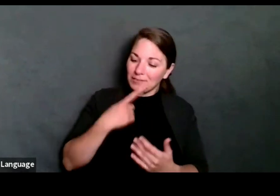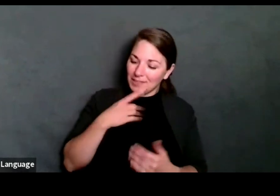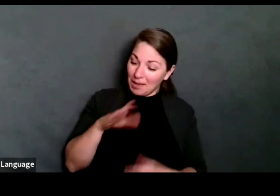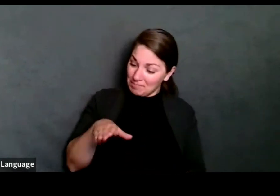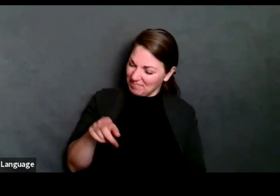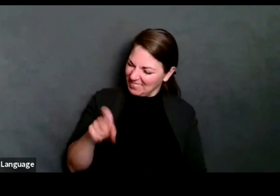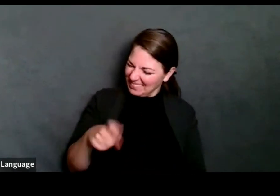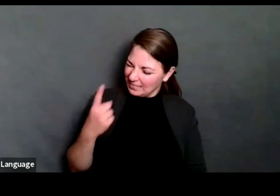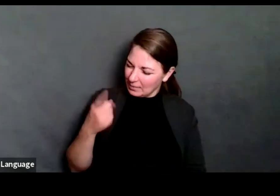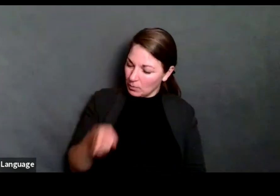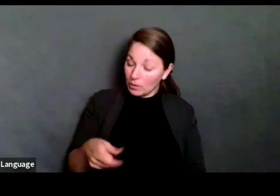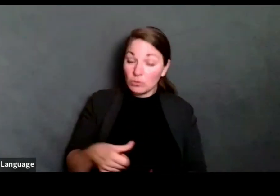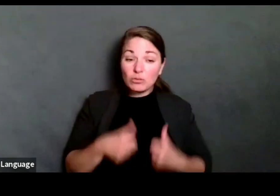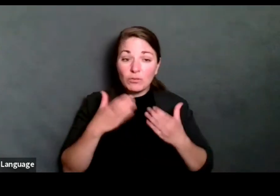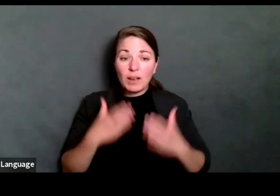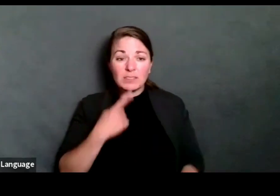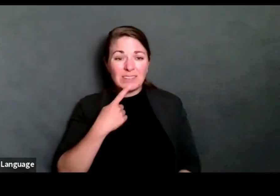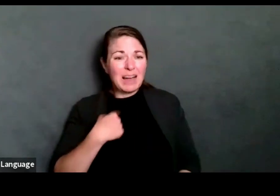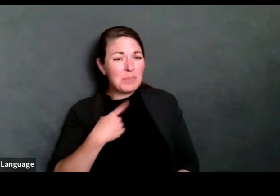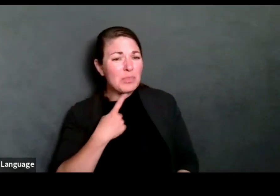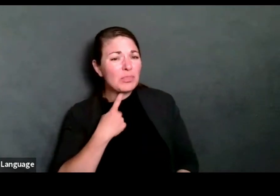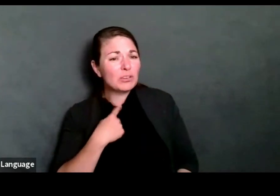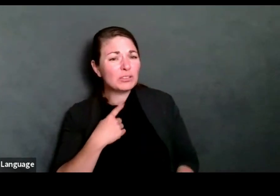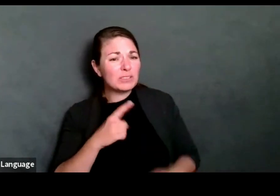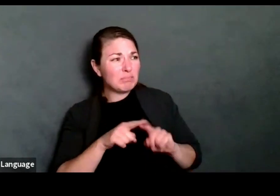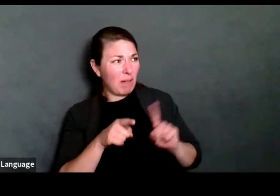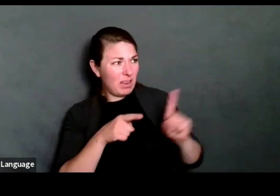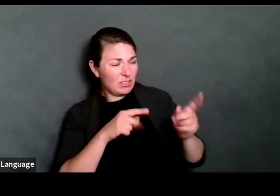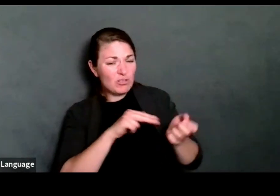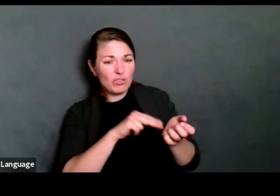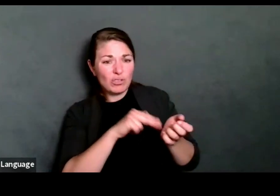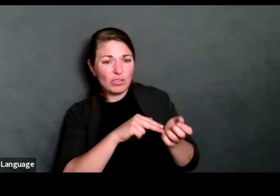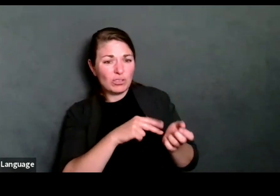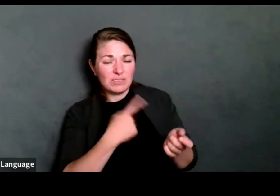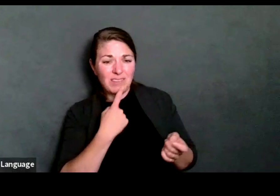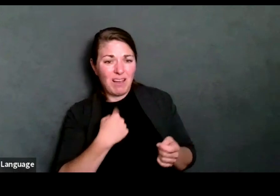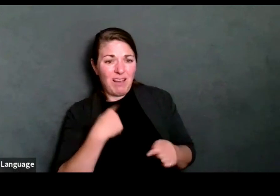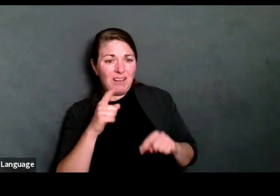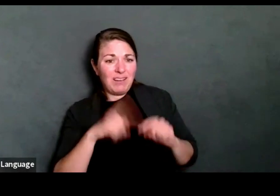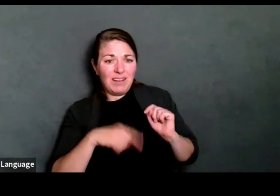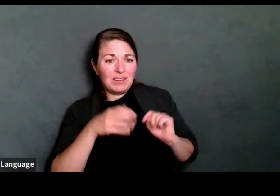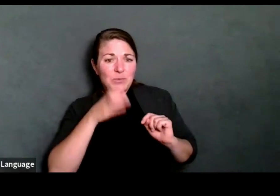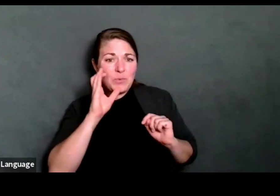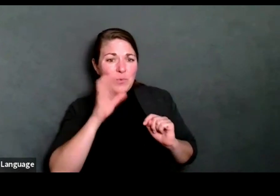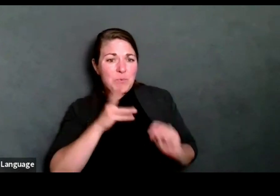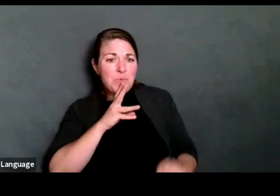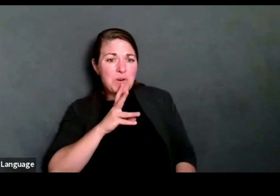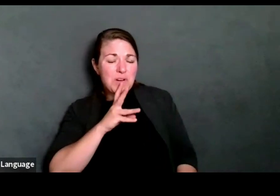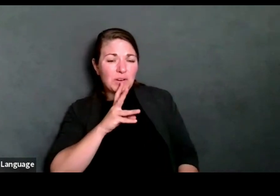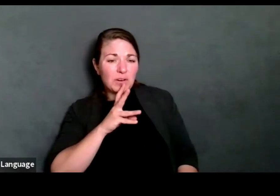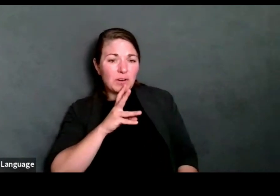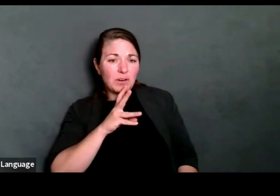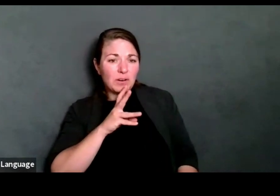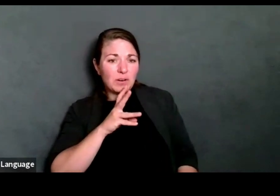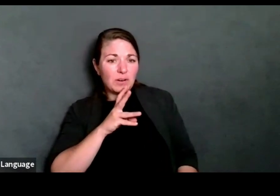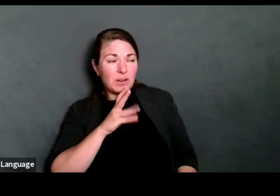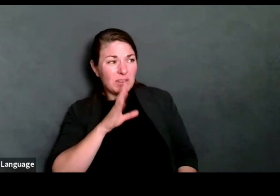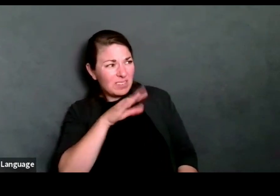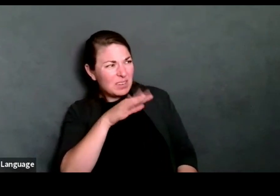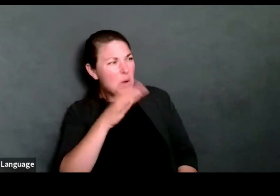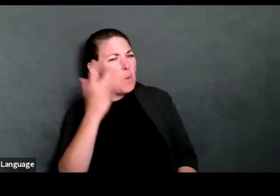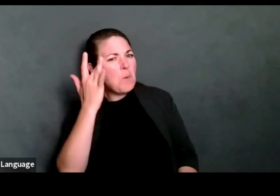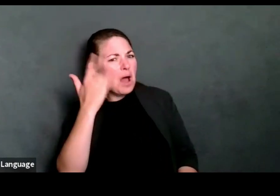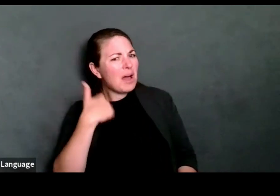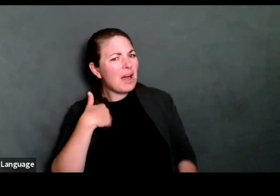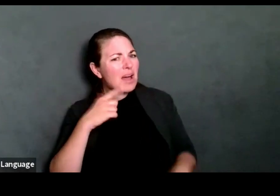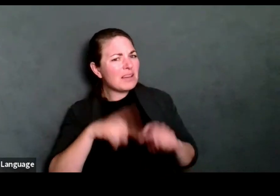survivor said, "Yeah, I'm really thirsty, but the charge nurse won't give me water." And so she asked why, knowing that